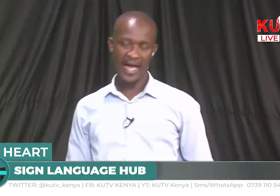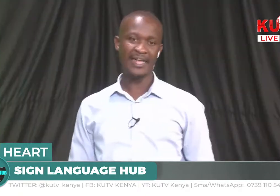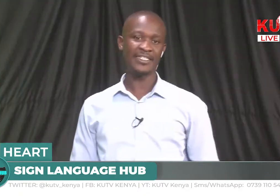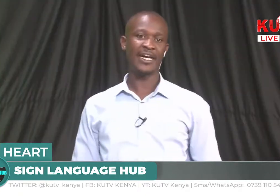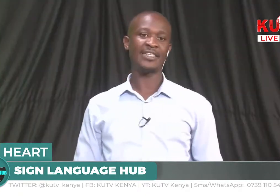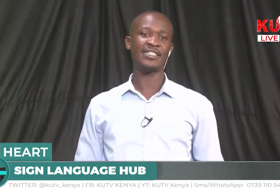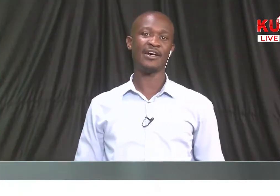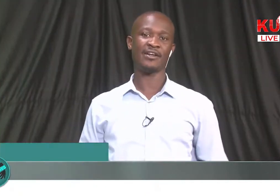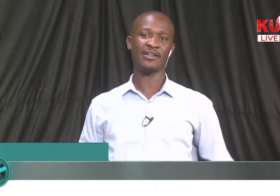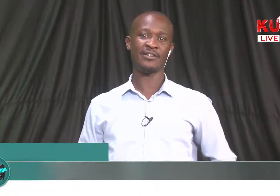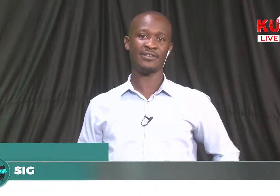heart attack.